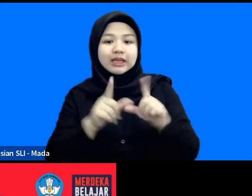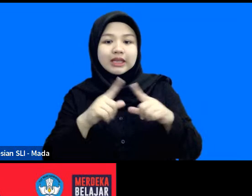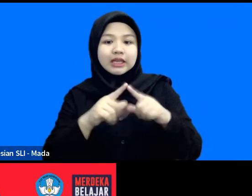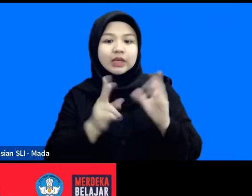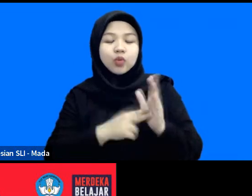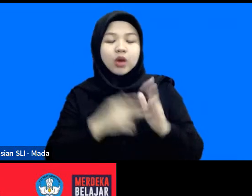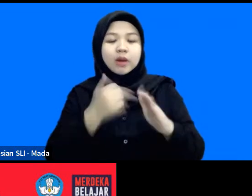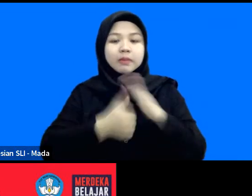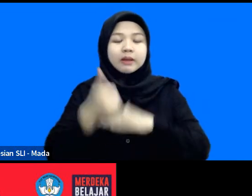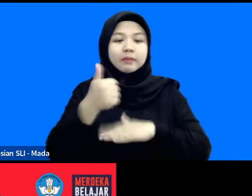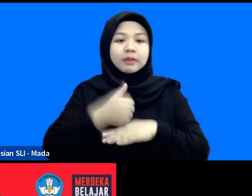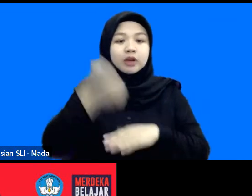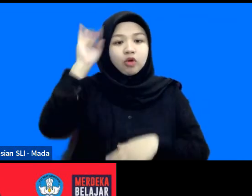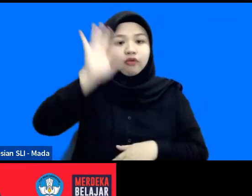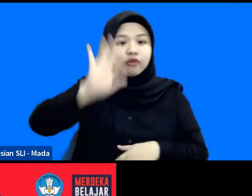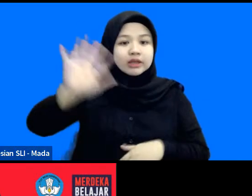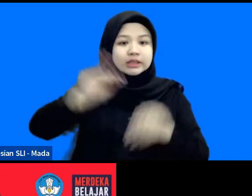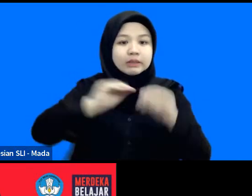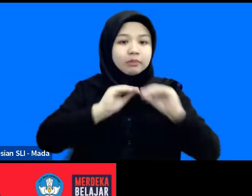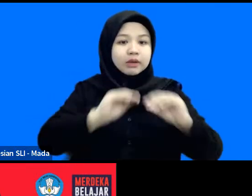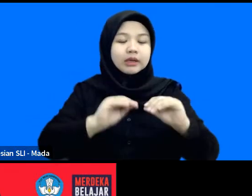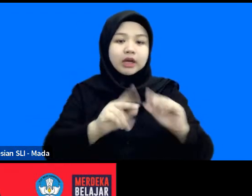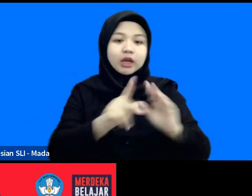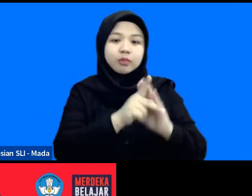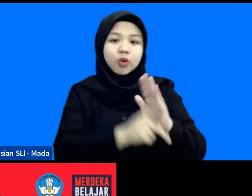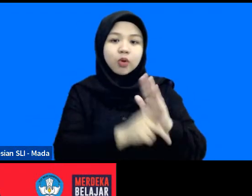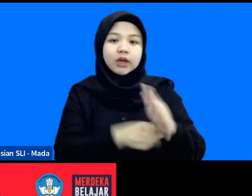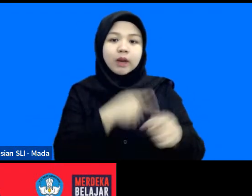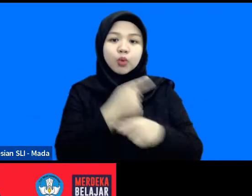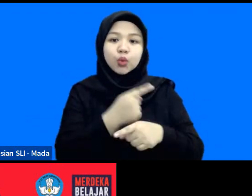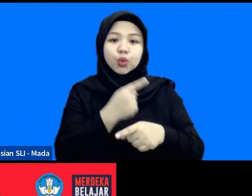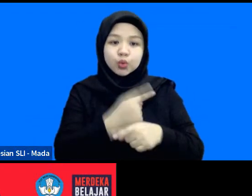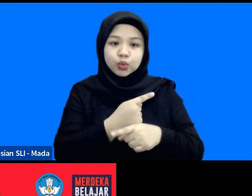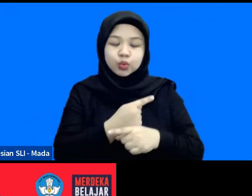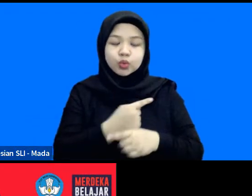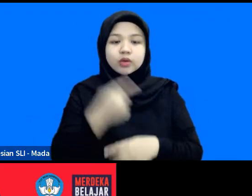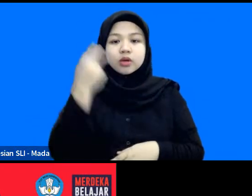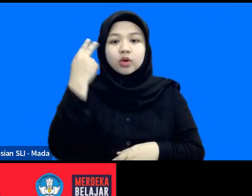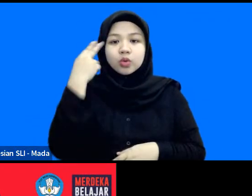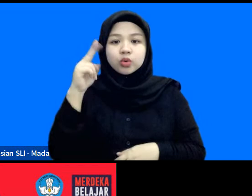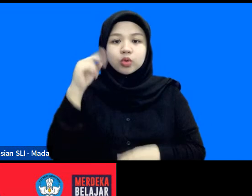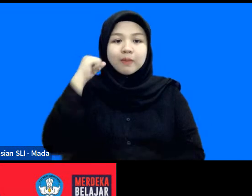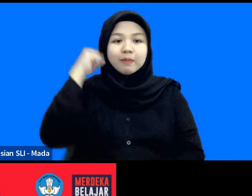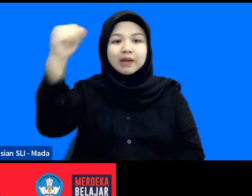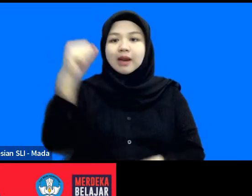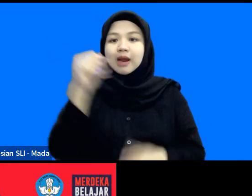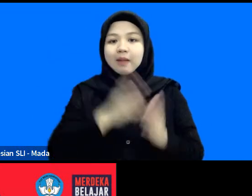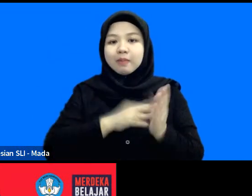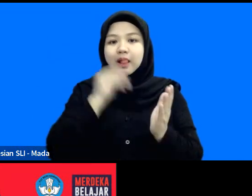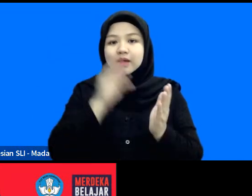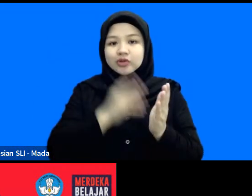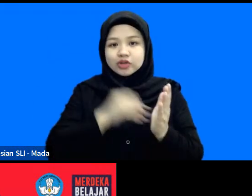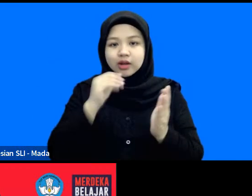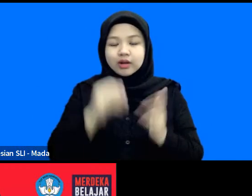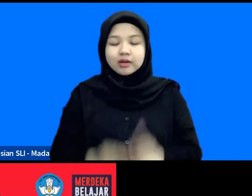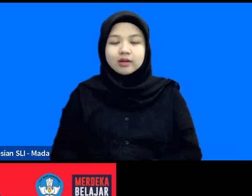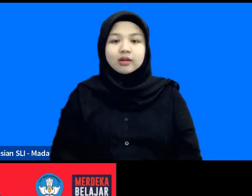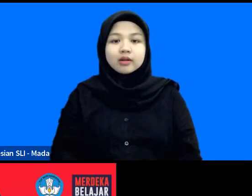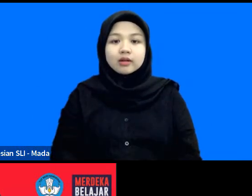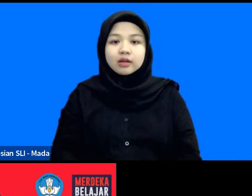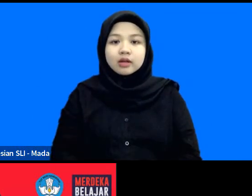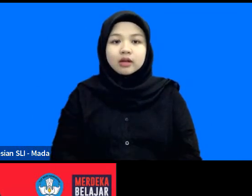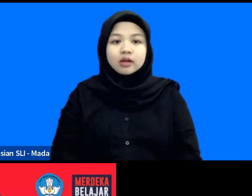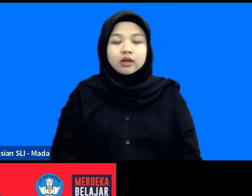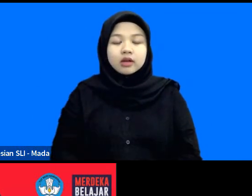in emancipated learning, or known as Merdeka Belajar in Bahasa Indonesia, Guru Penggerak, which is a teacher's ambassador program